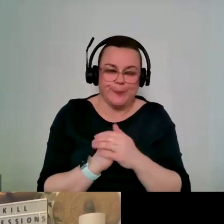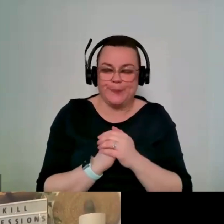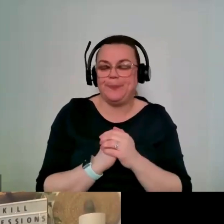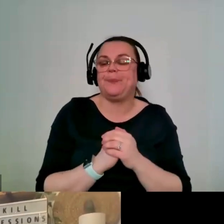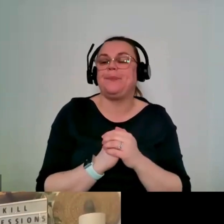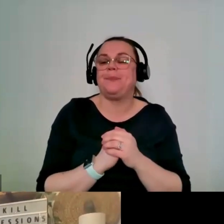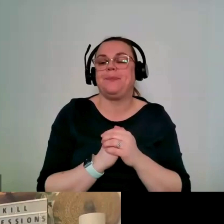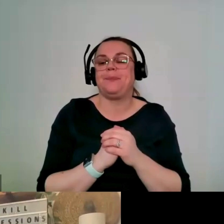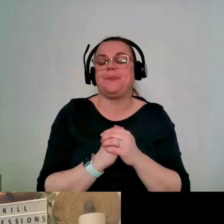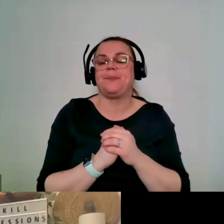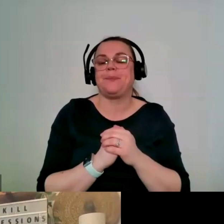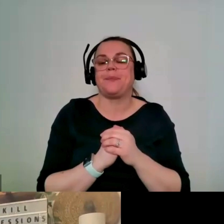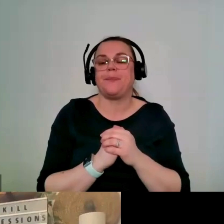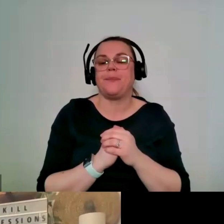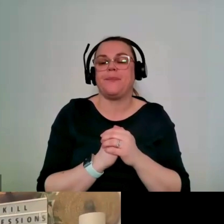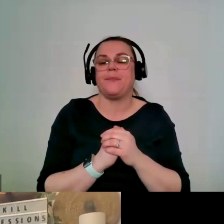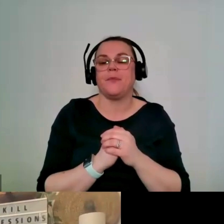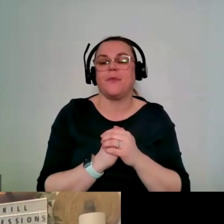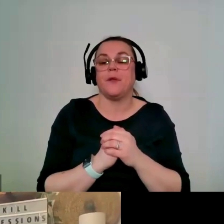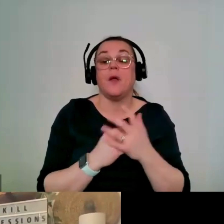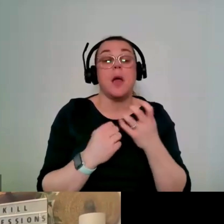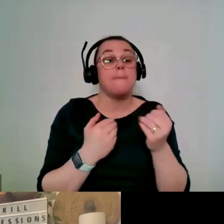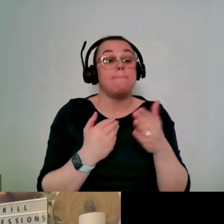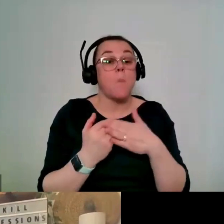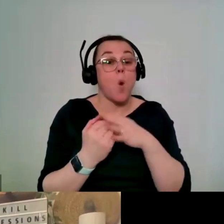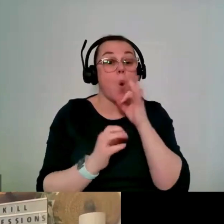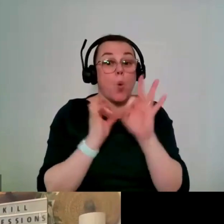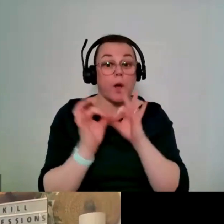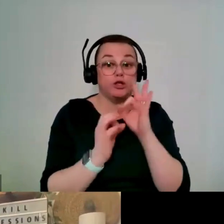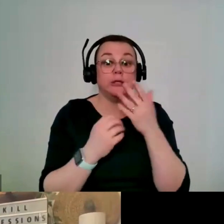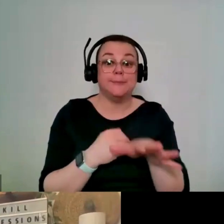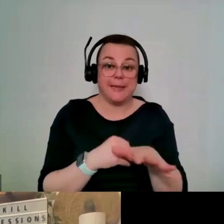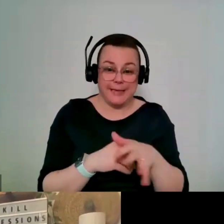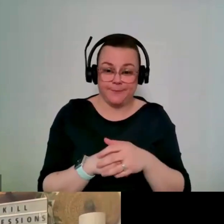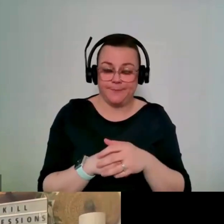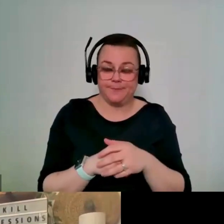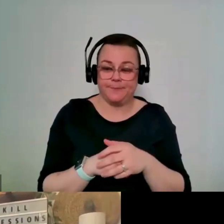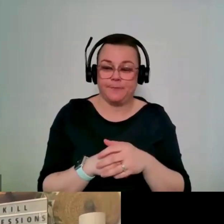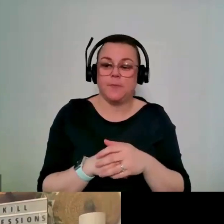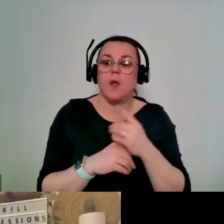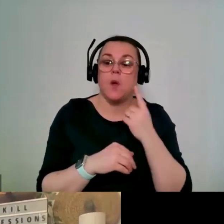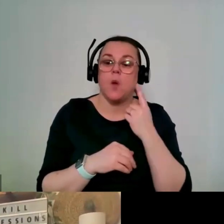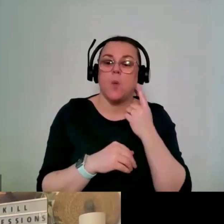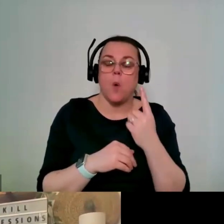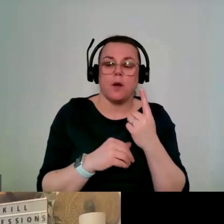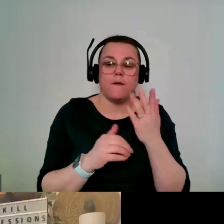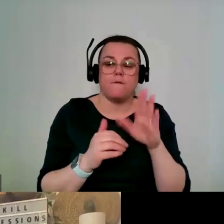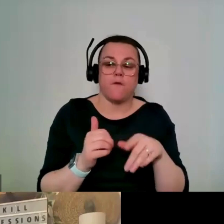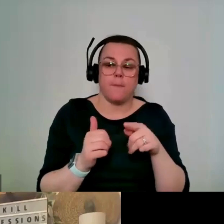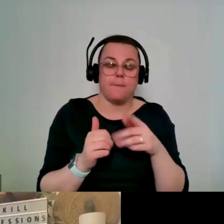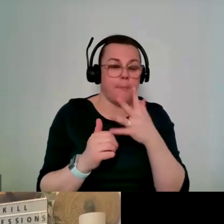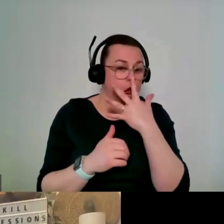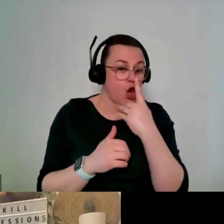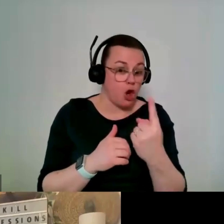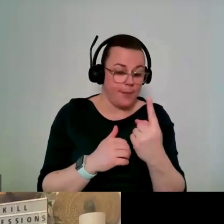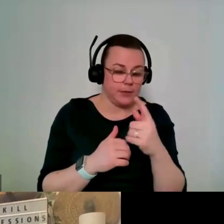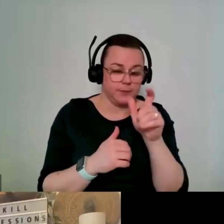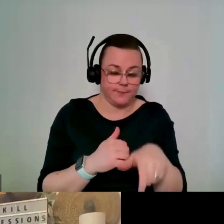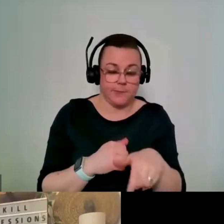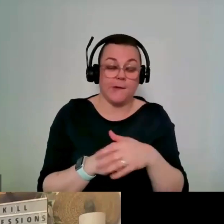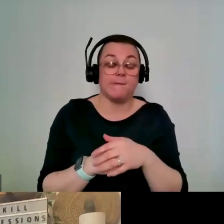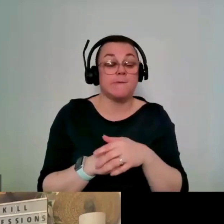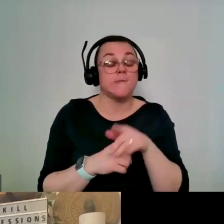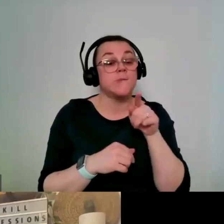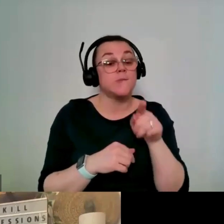Absolutely. So we've had some more questions come in, and this one here from an anonymous attendee says, do